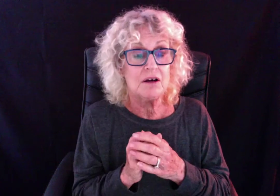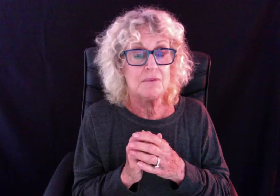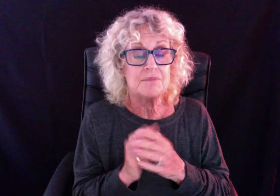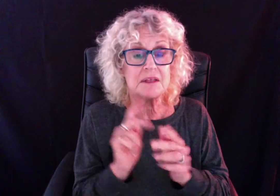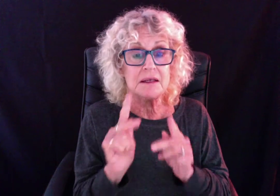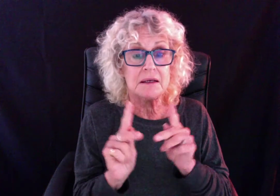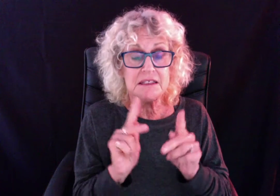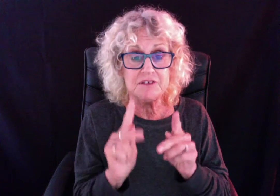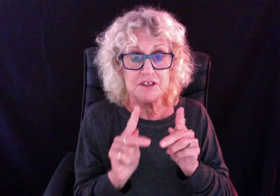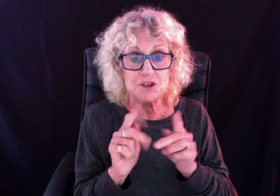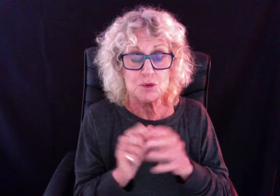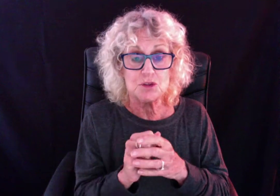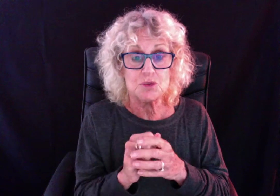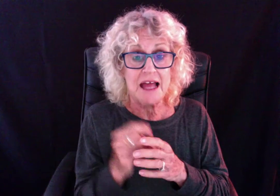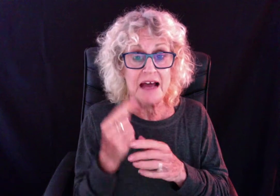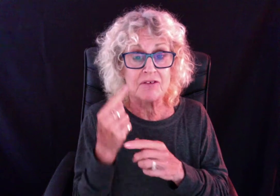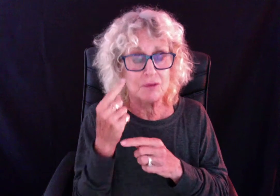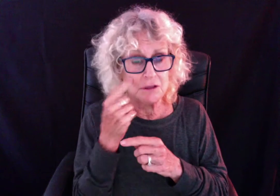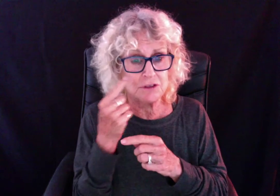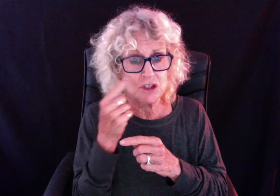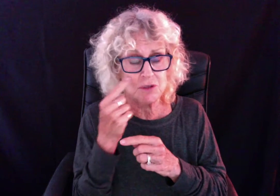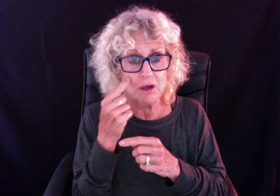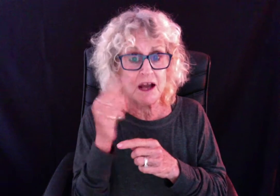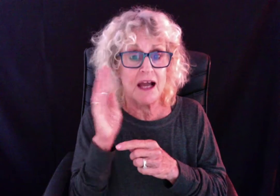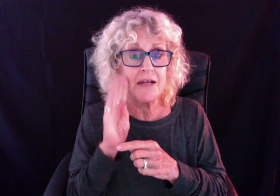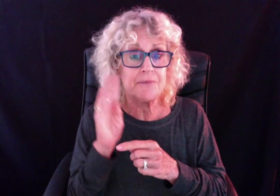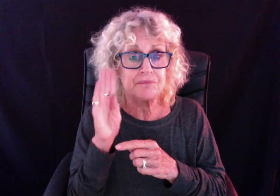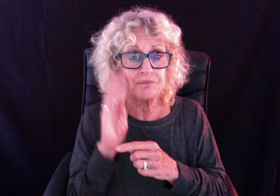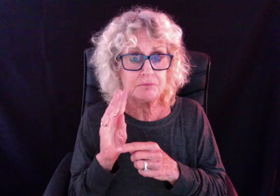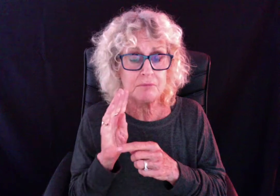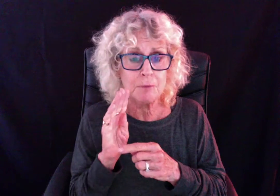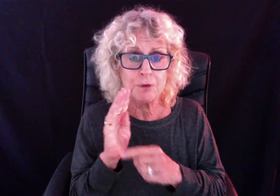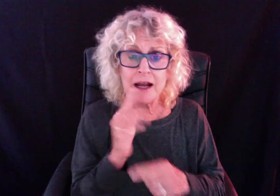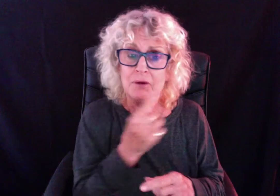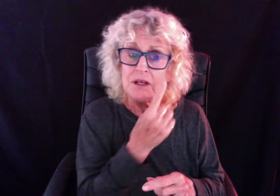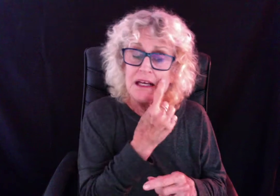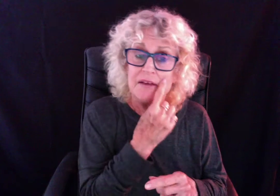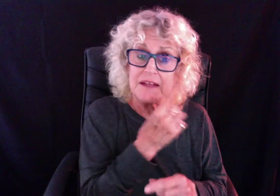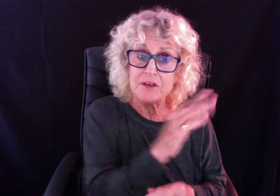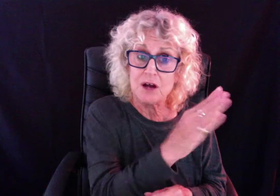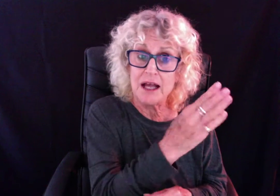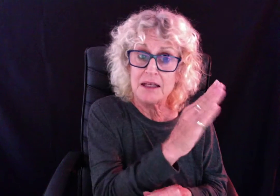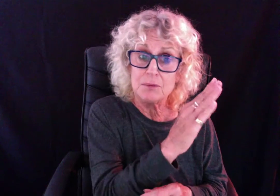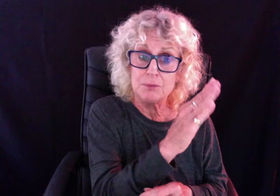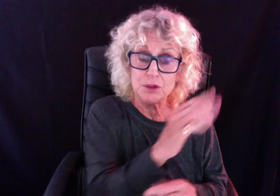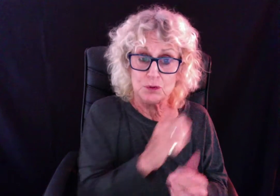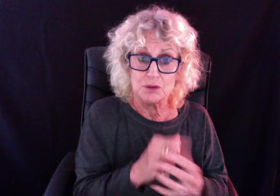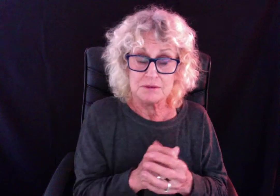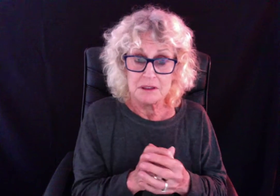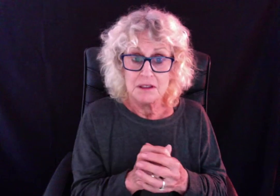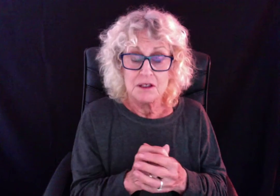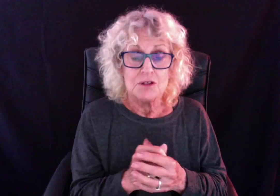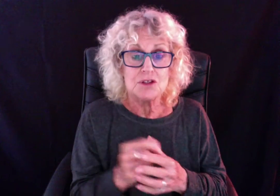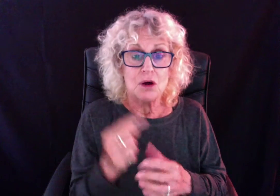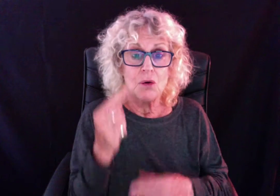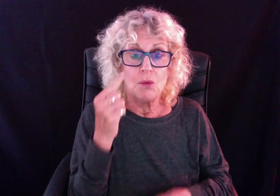where individuals will have. Excuse me, one eye brown and the other eye blue. So